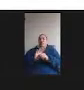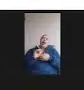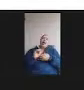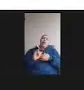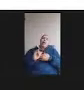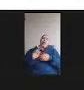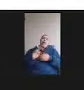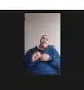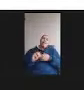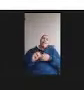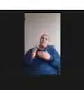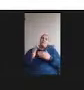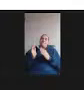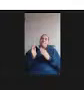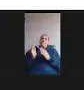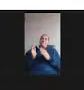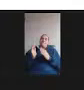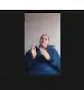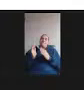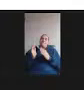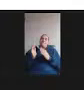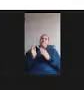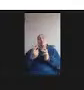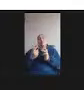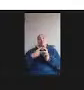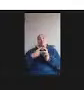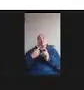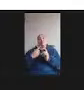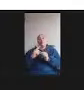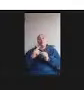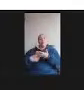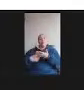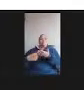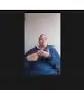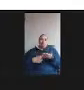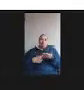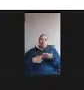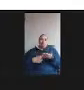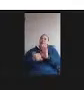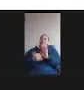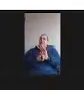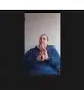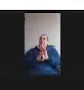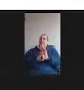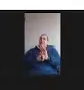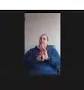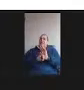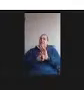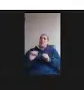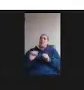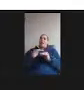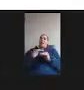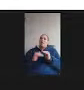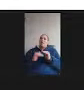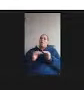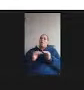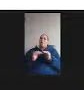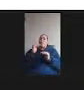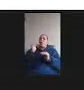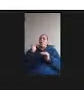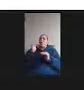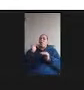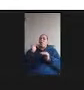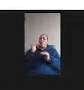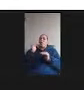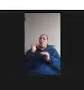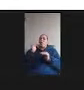budget meetings, where we do discuss and identify any possible under or overspending within a particular sub-program.